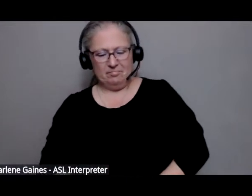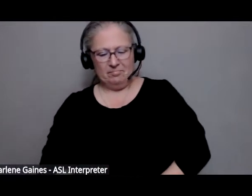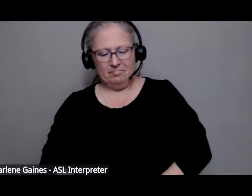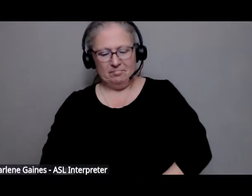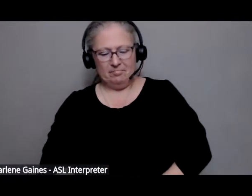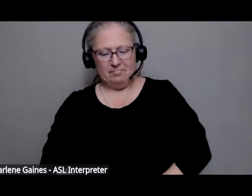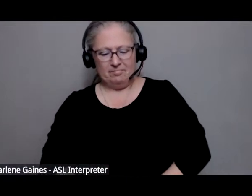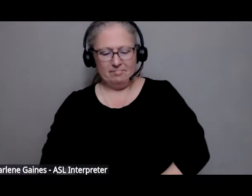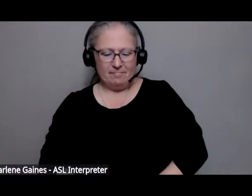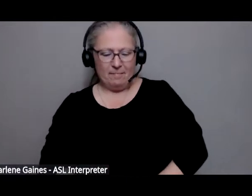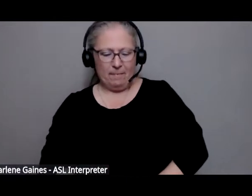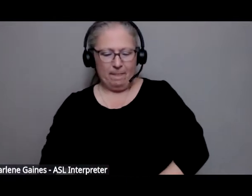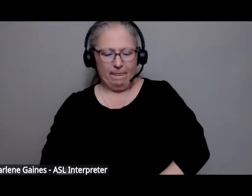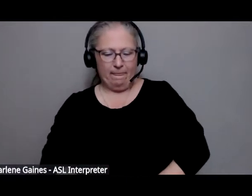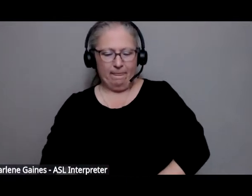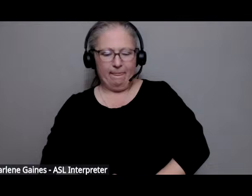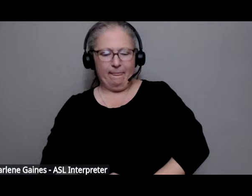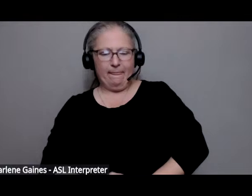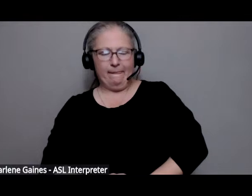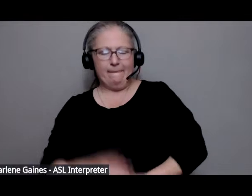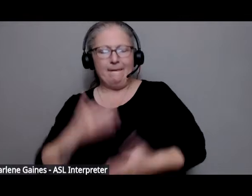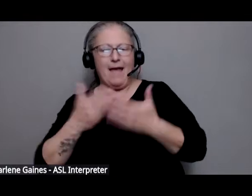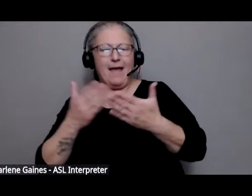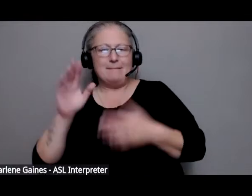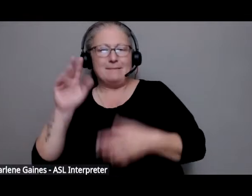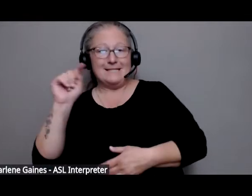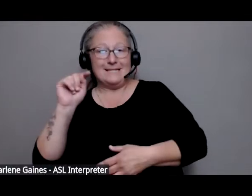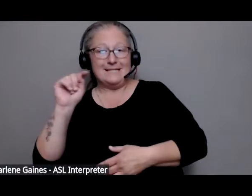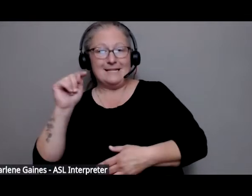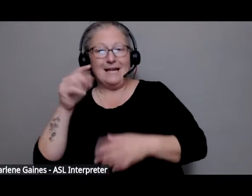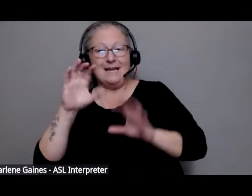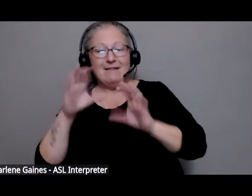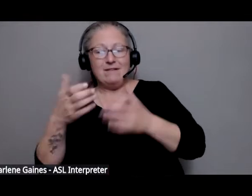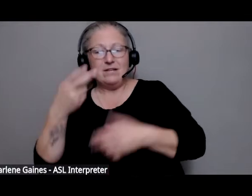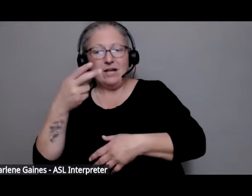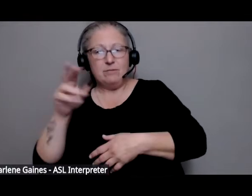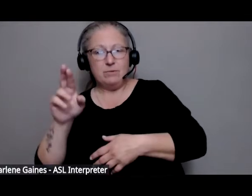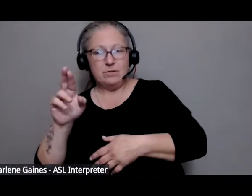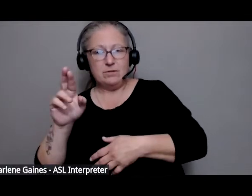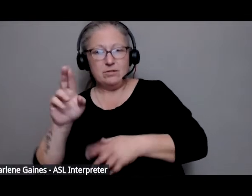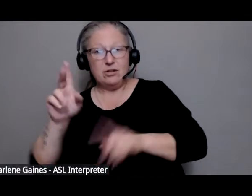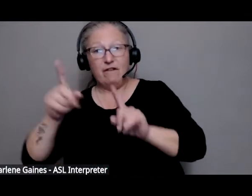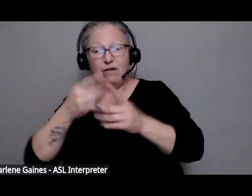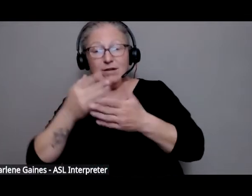Yeah. Item T, Division of Human Resources. The first